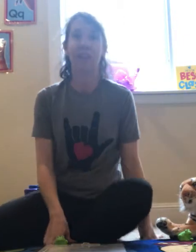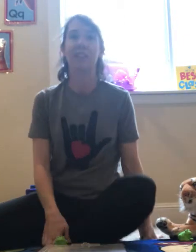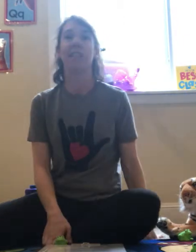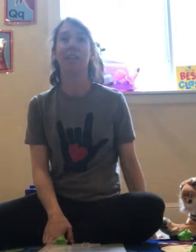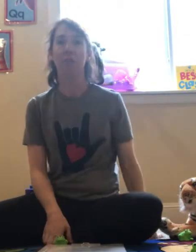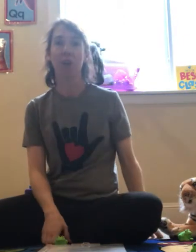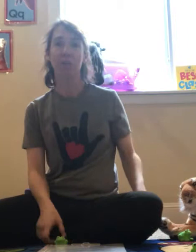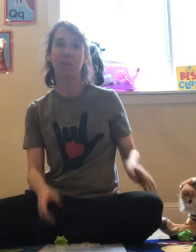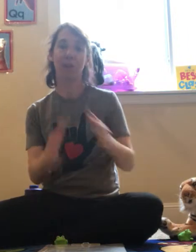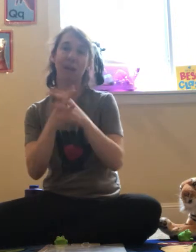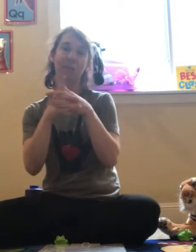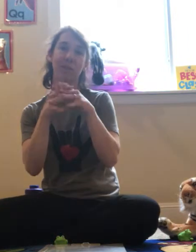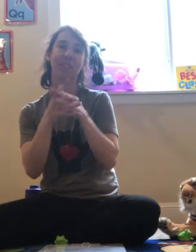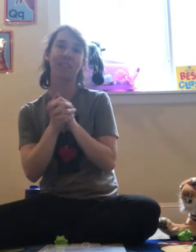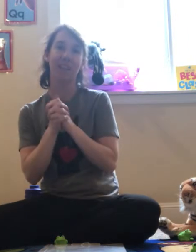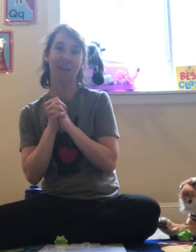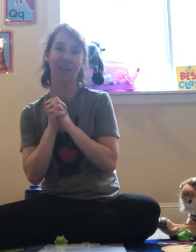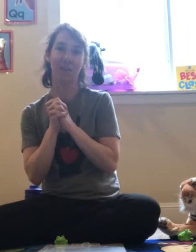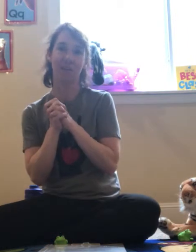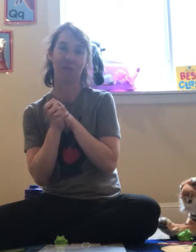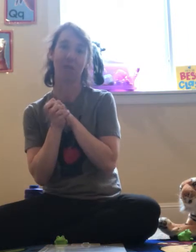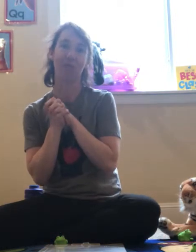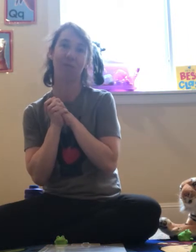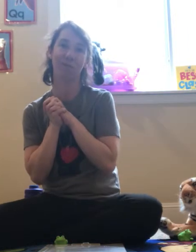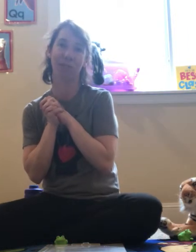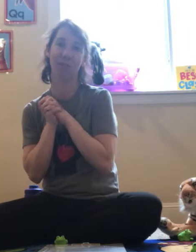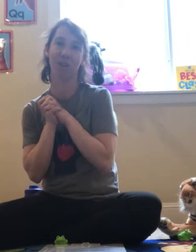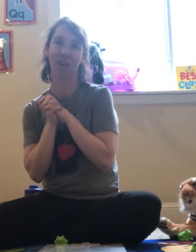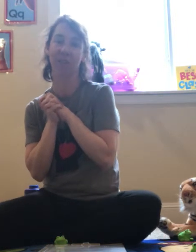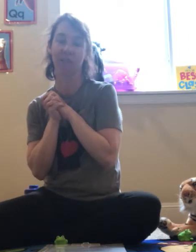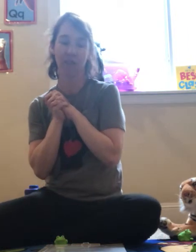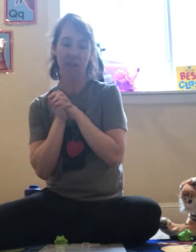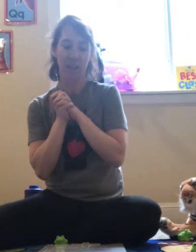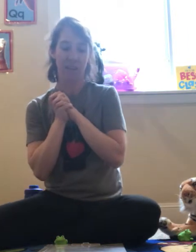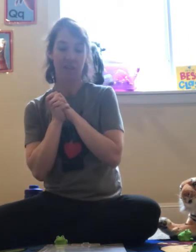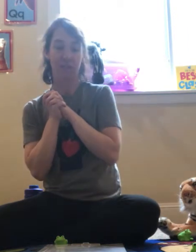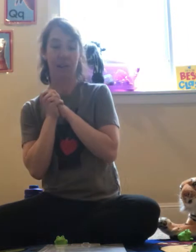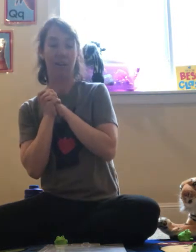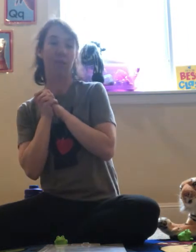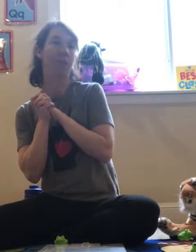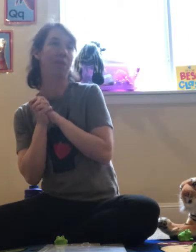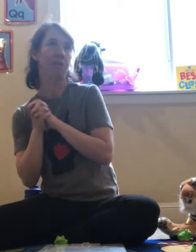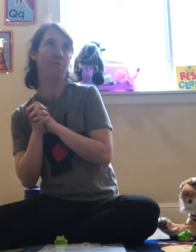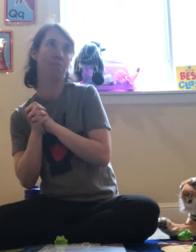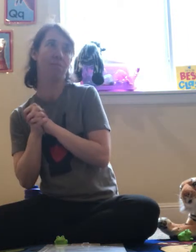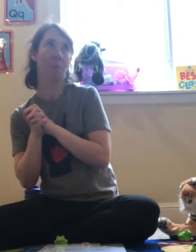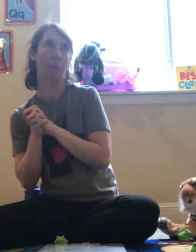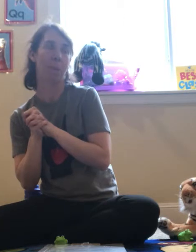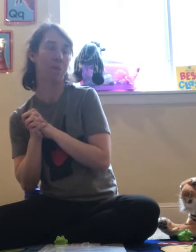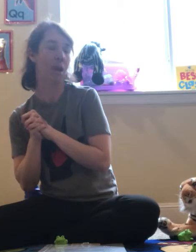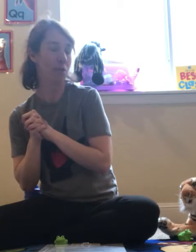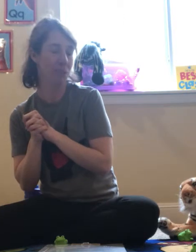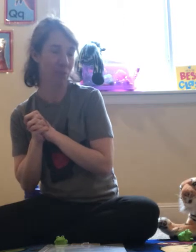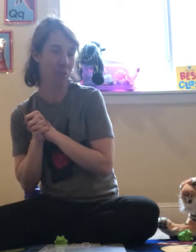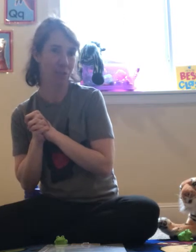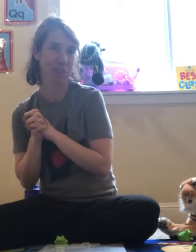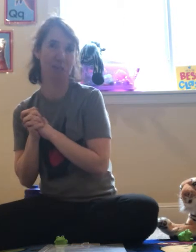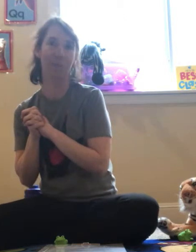hands in their tops and bottoms, their ins and outs. So to the tune of Frere Jacques, now you'll kind of, I'm not a musician whatsoever, but I